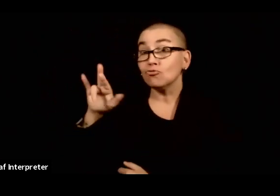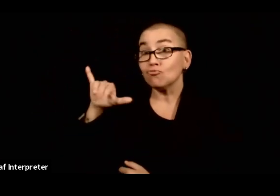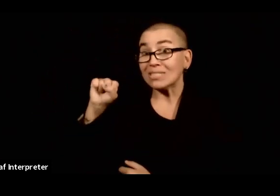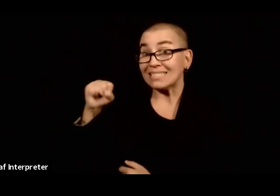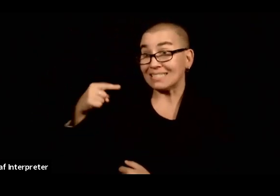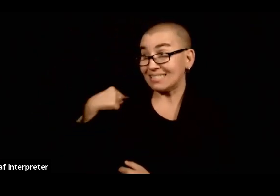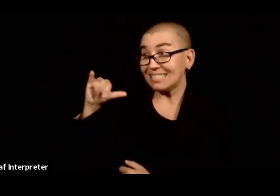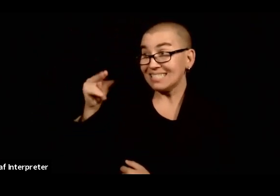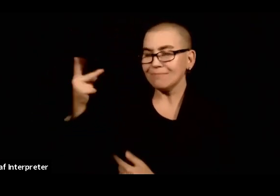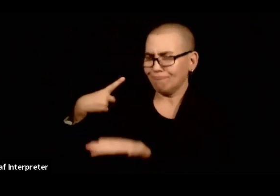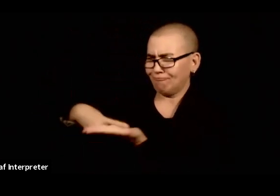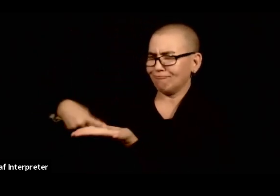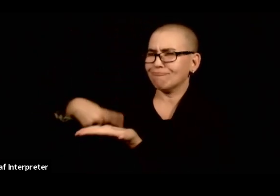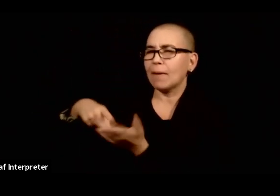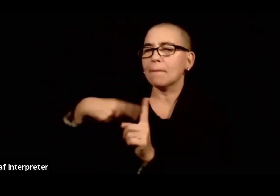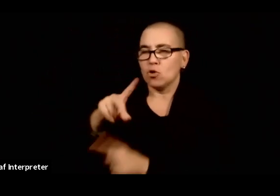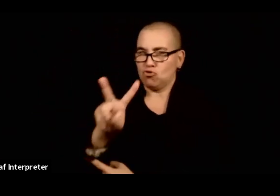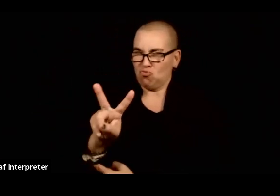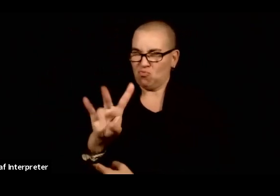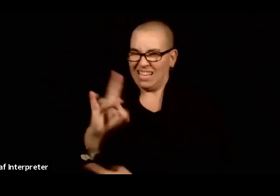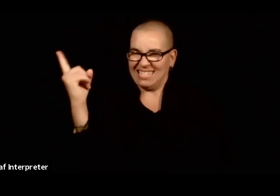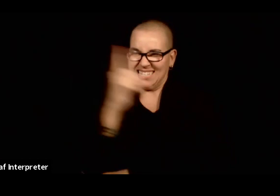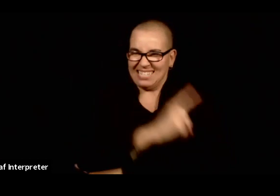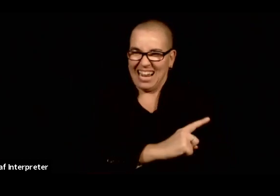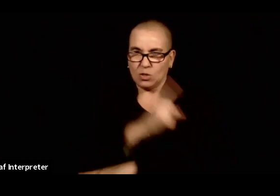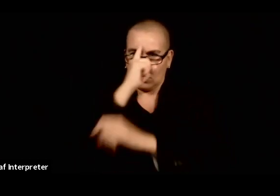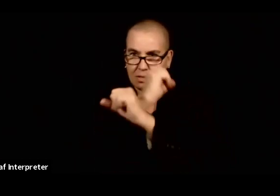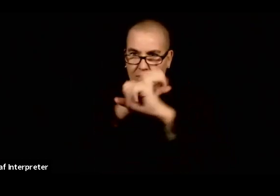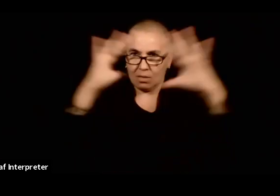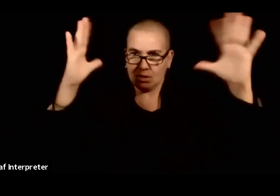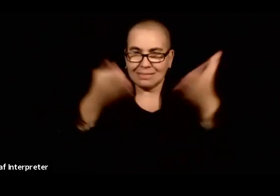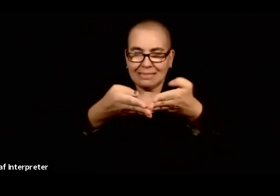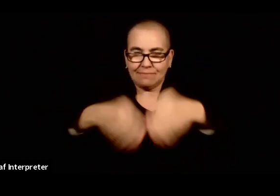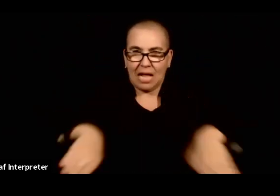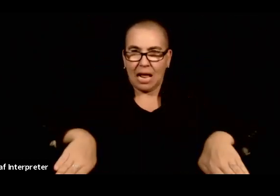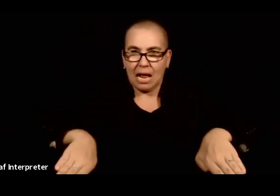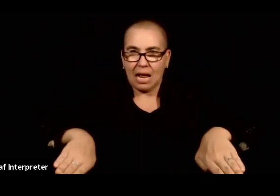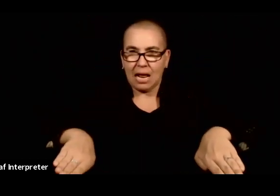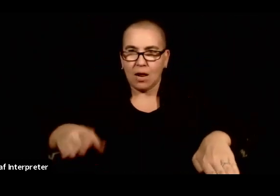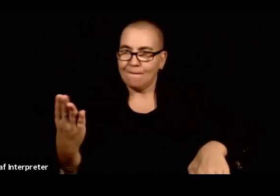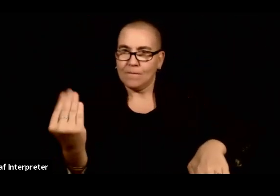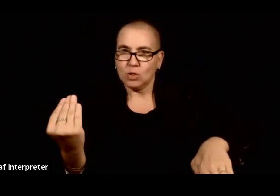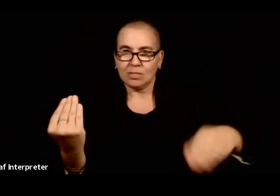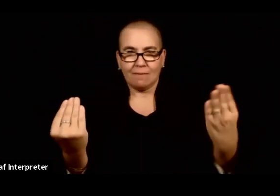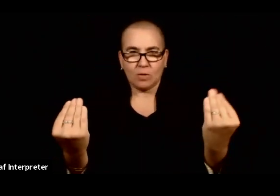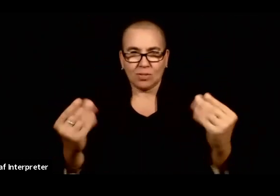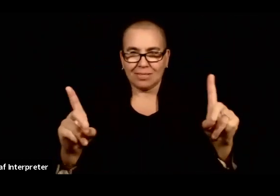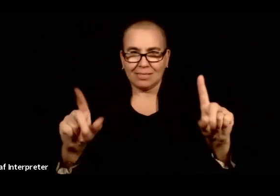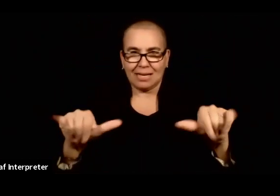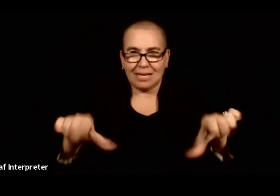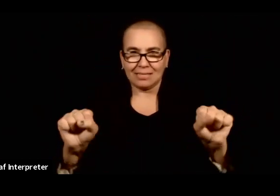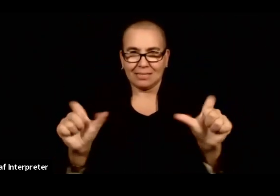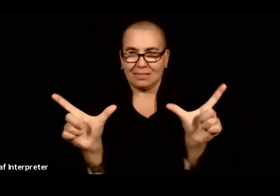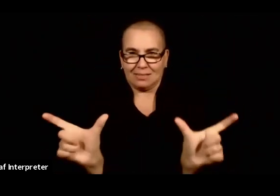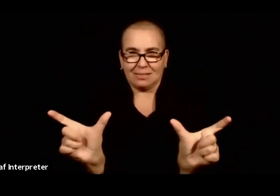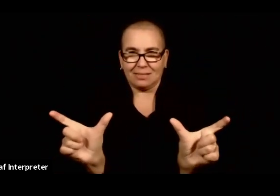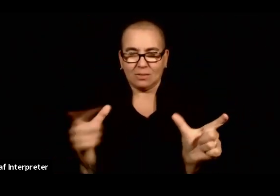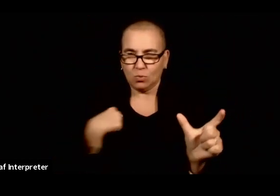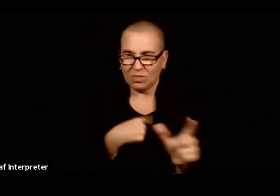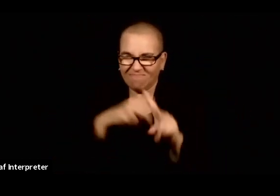good period of time for assessing the impact of prior mitigation actions.